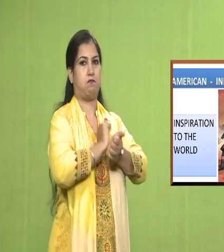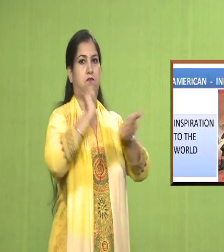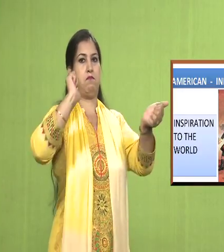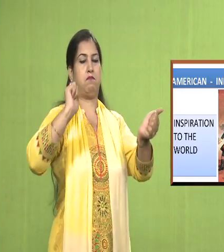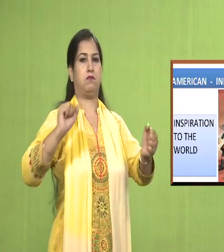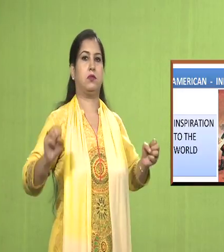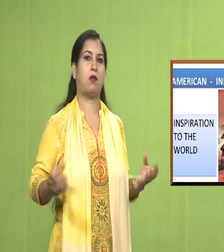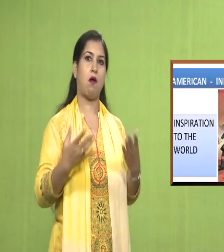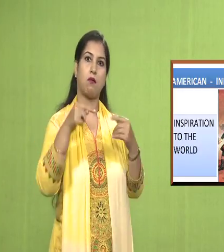so.